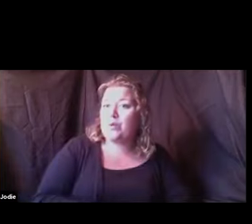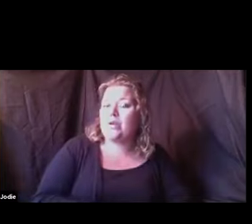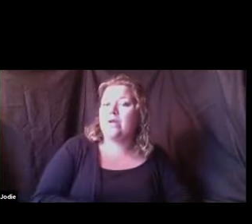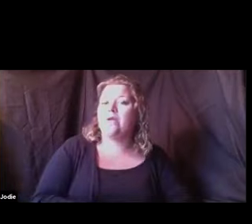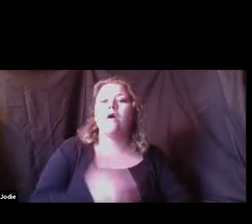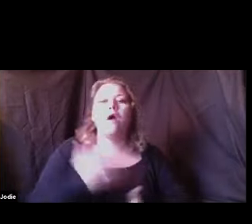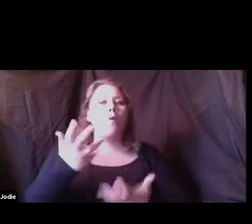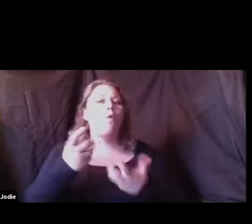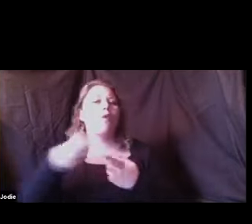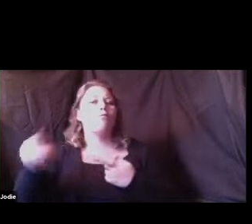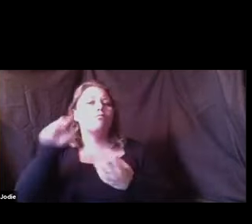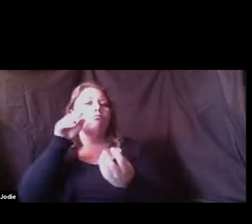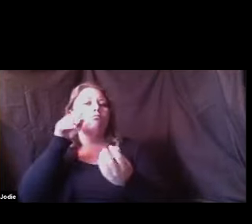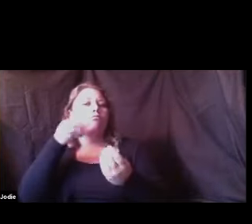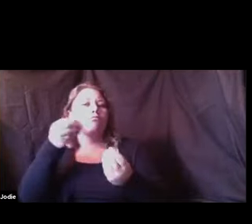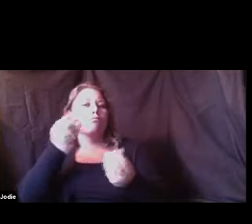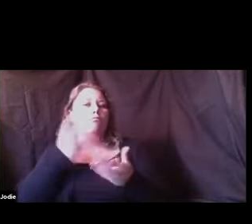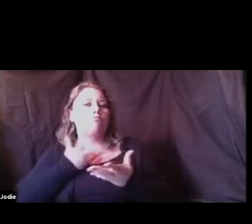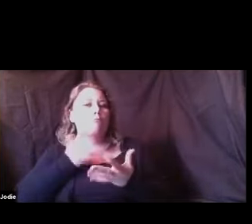provide feedback to us.